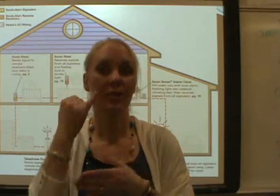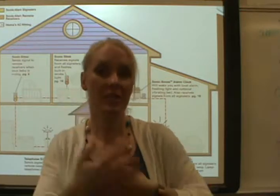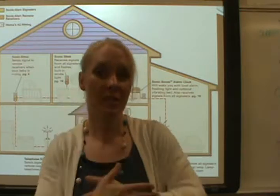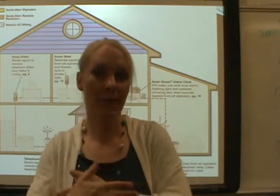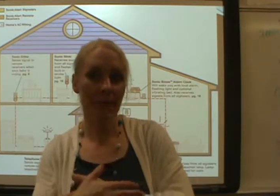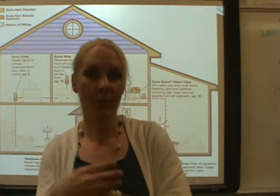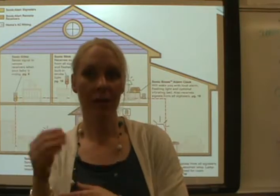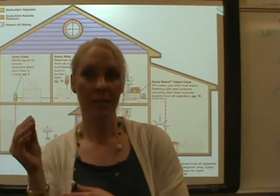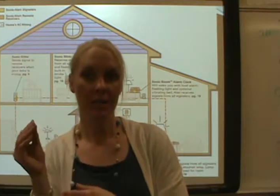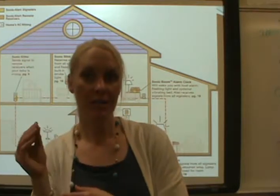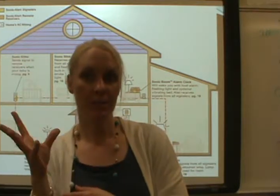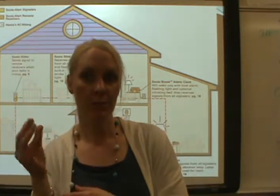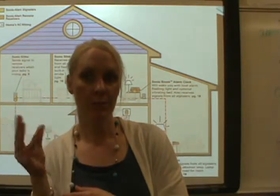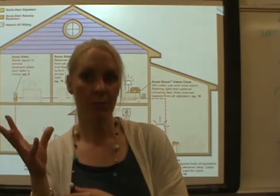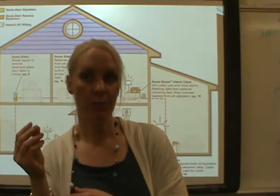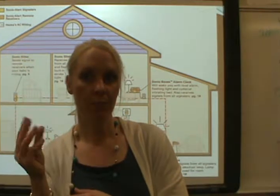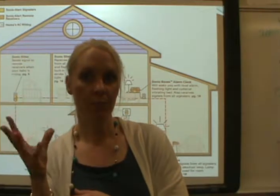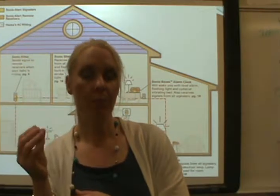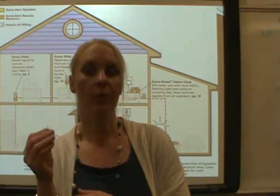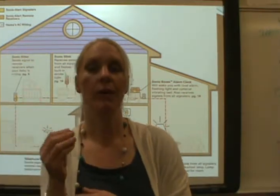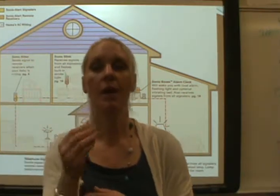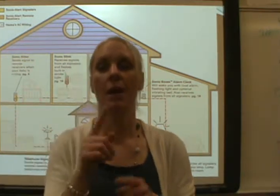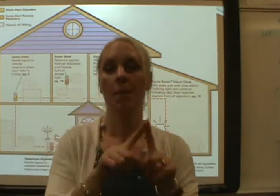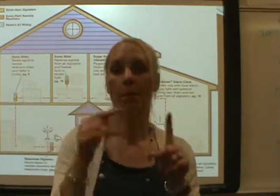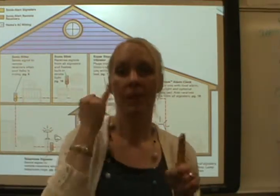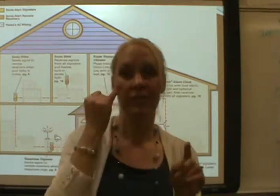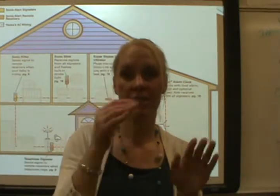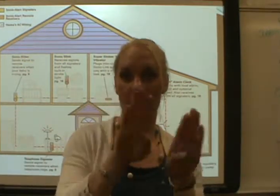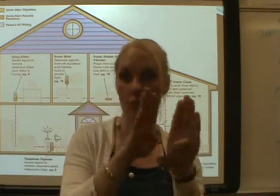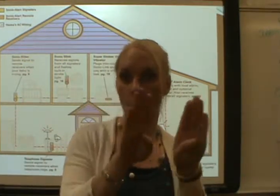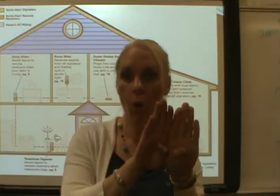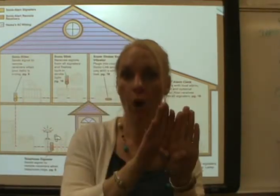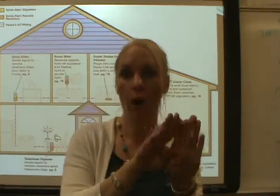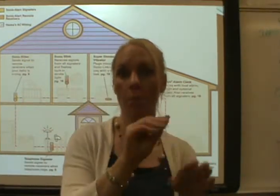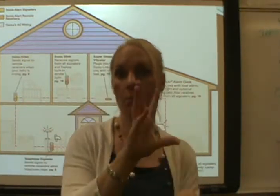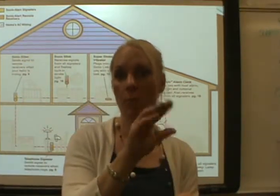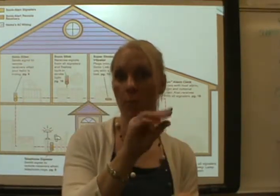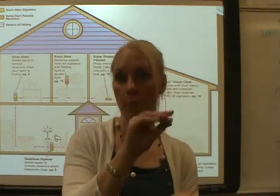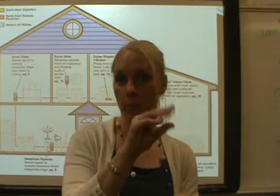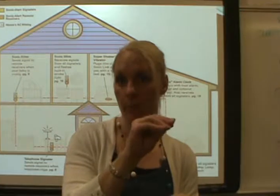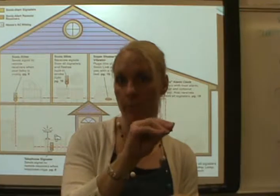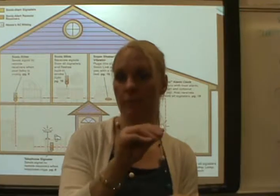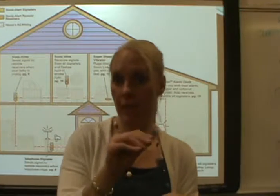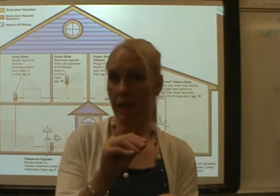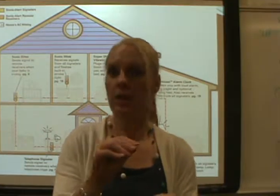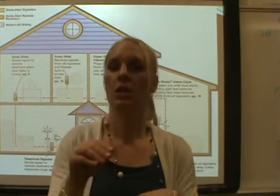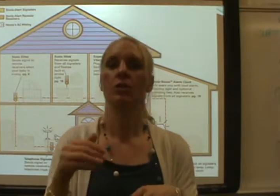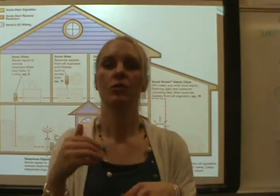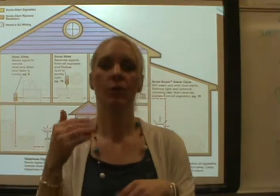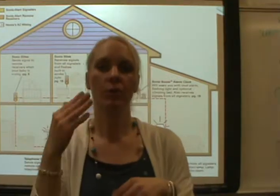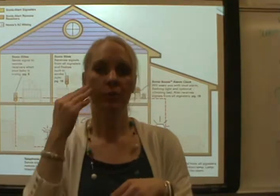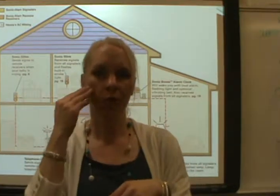it's the baby one, maybe it's boop, boop, boop. But if it's the door, boop, boop, boop, boop. Okay, so you'll